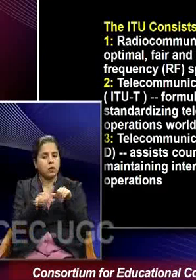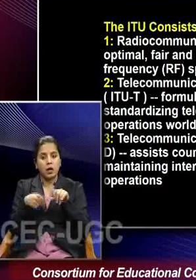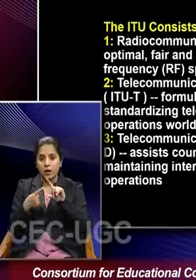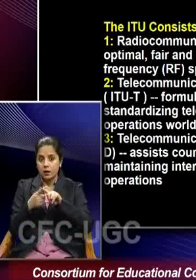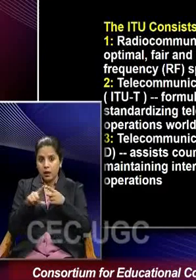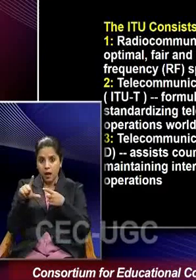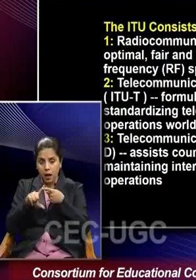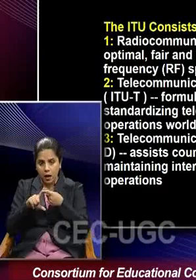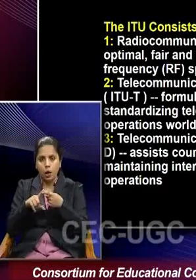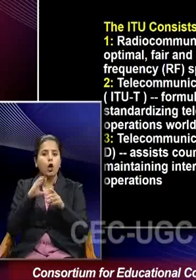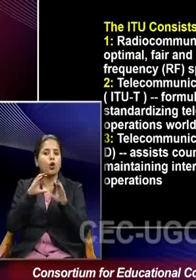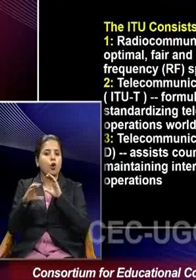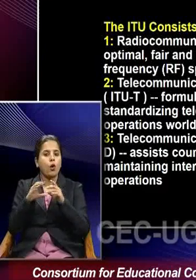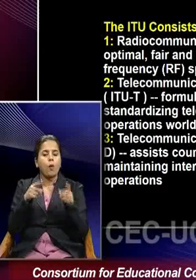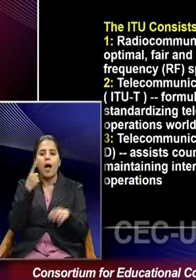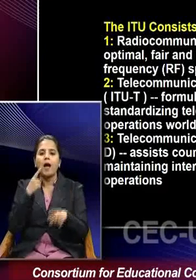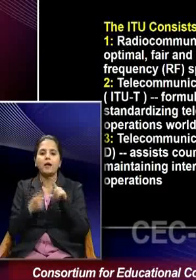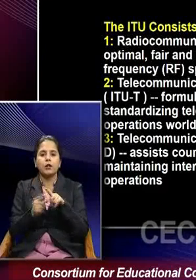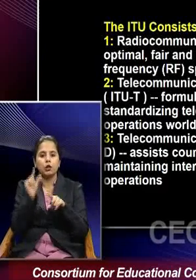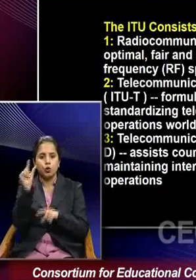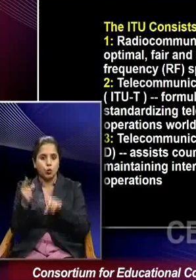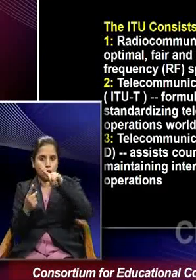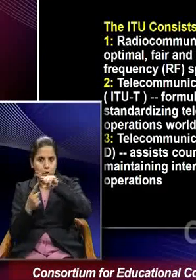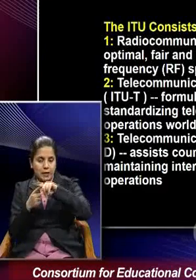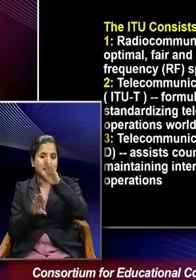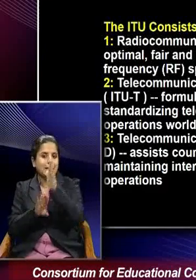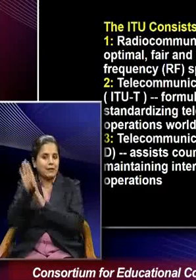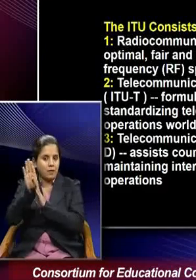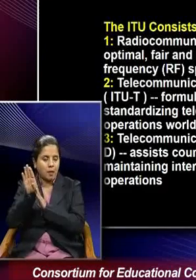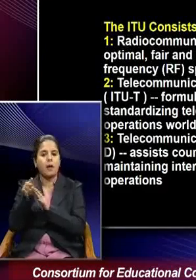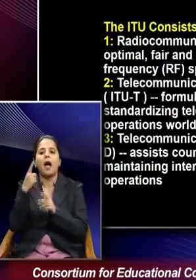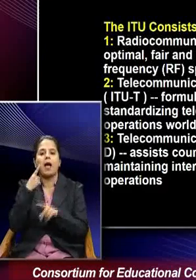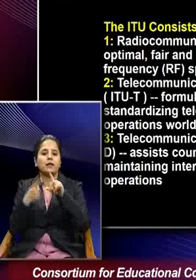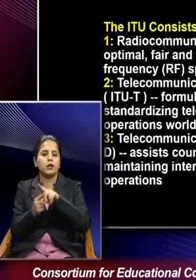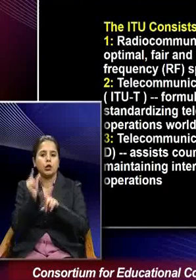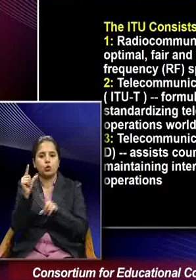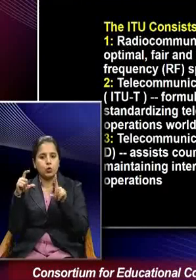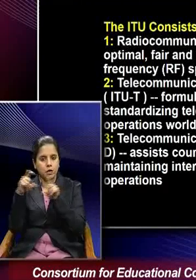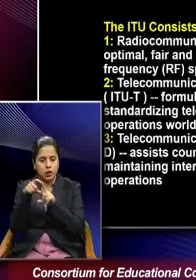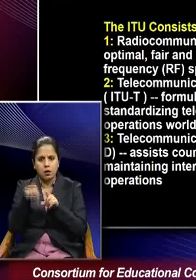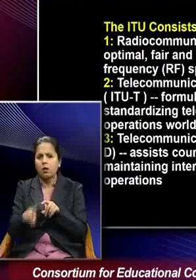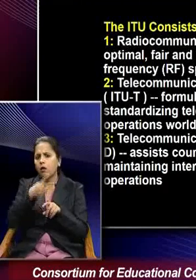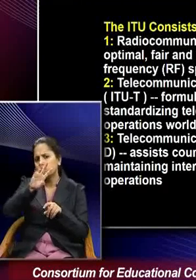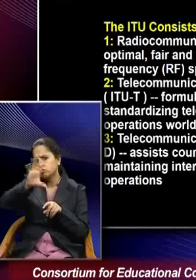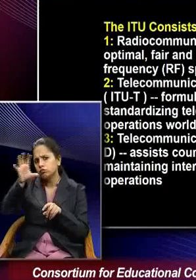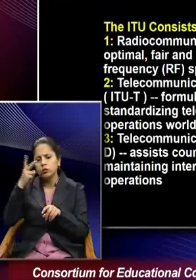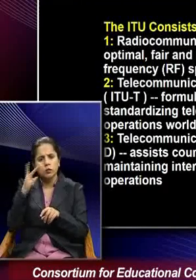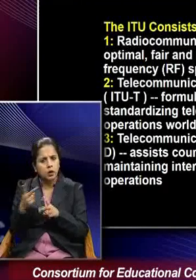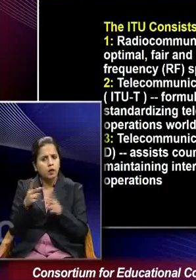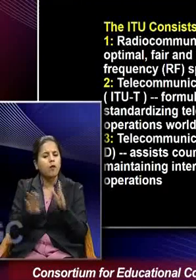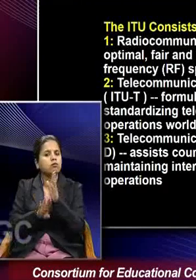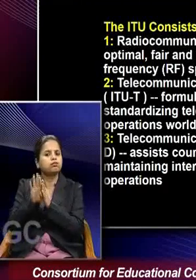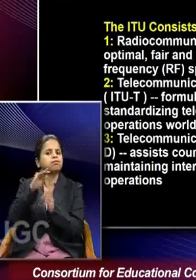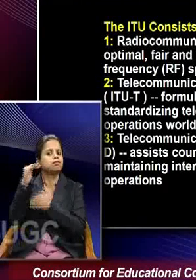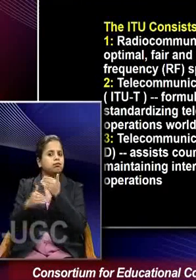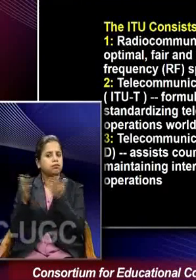Telecommunication development, ITU-T, it assists countries in developing and